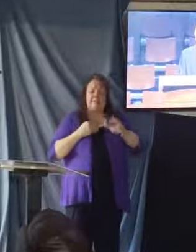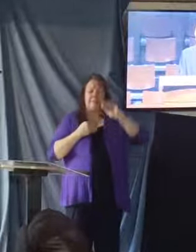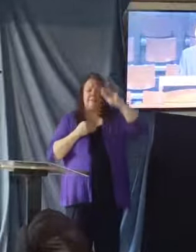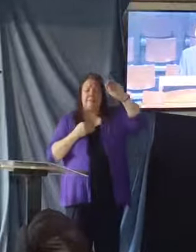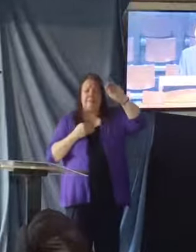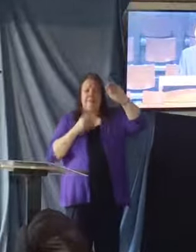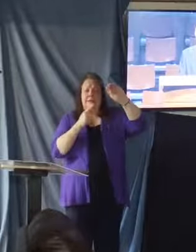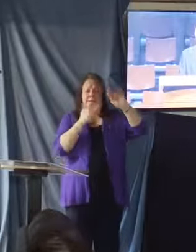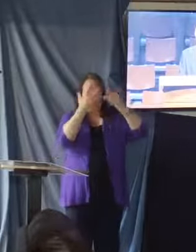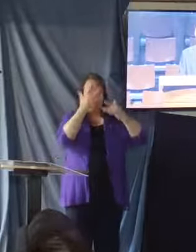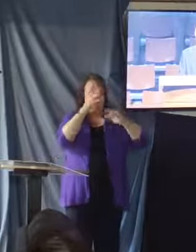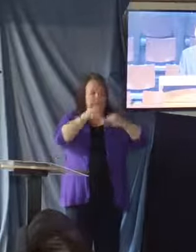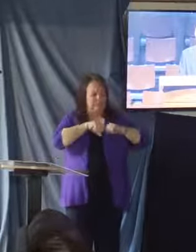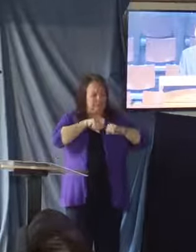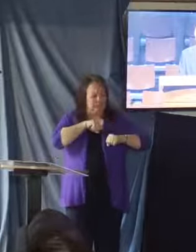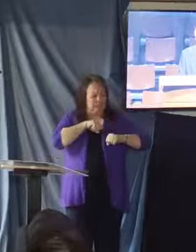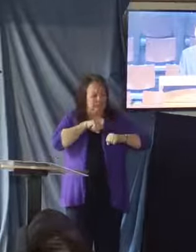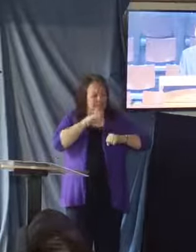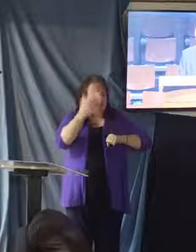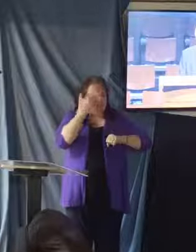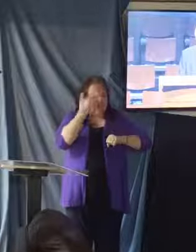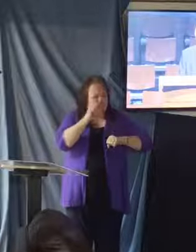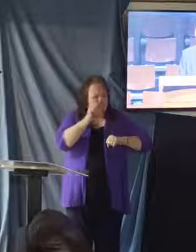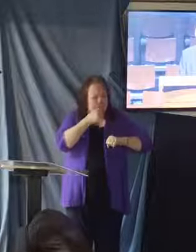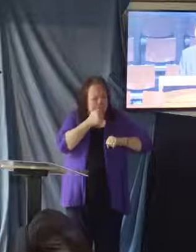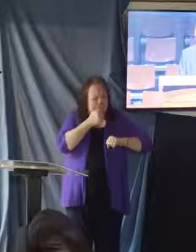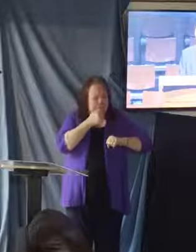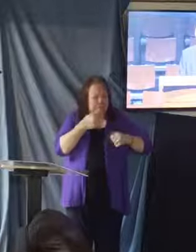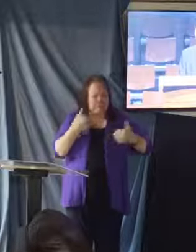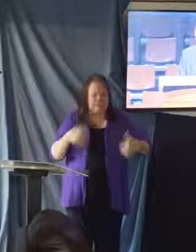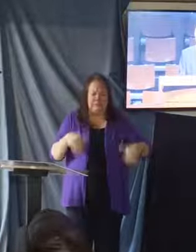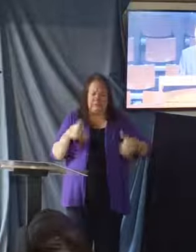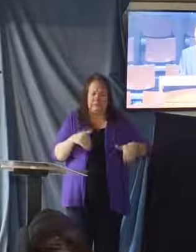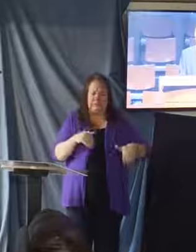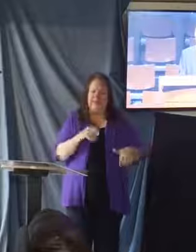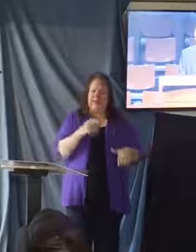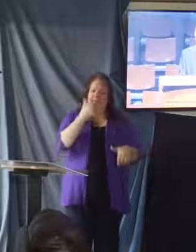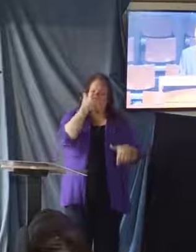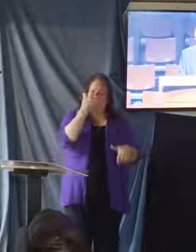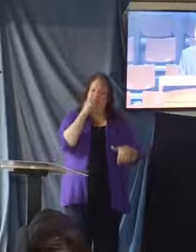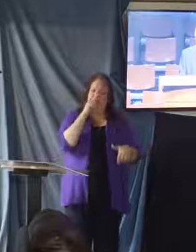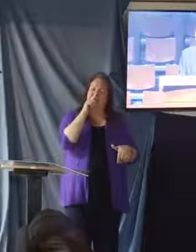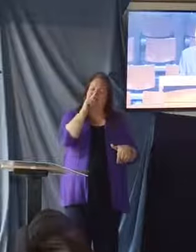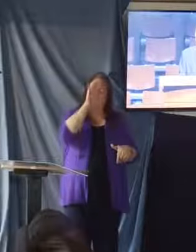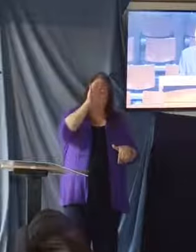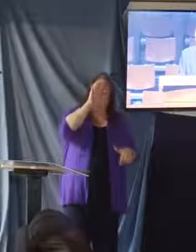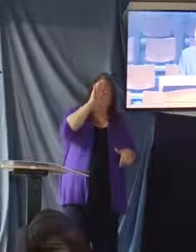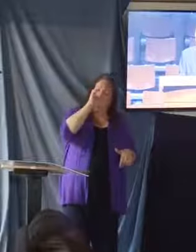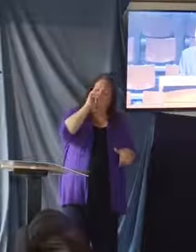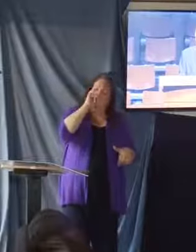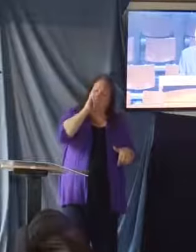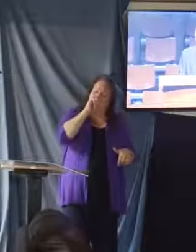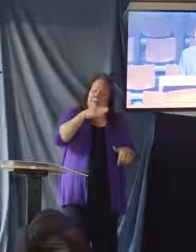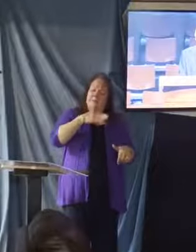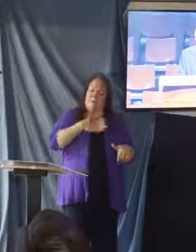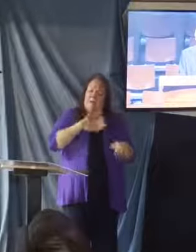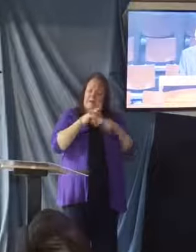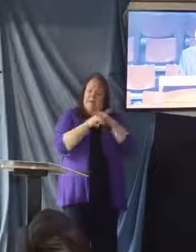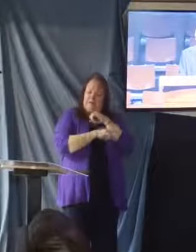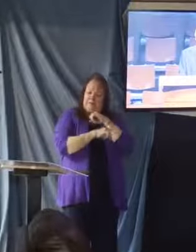of sorrows, acquainted with grief, and yet because of his bearing our